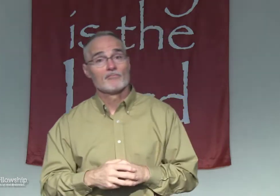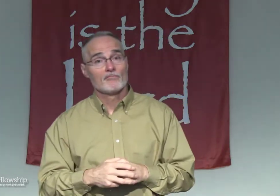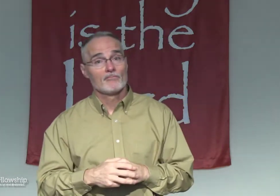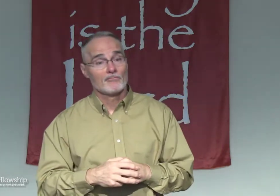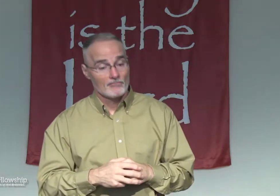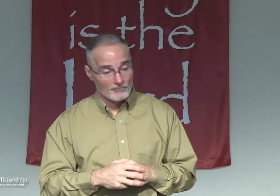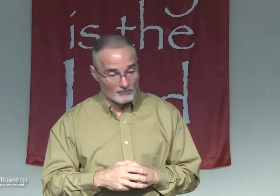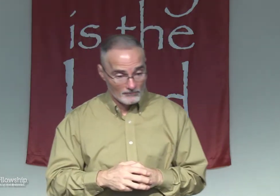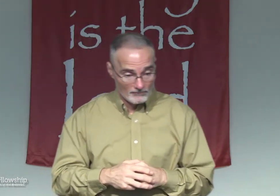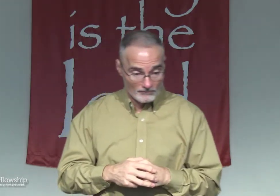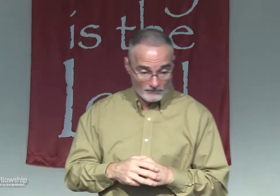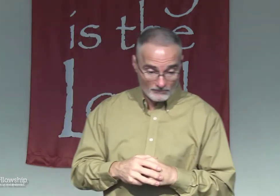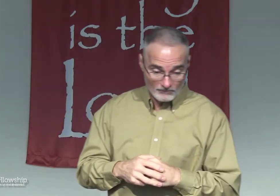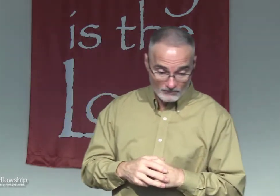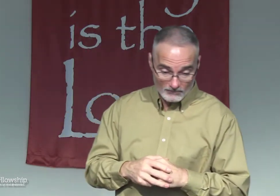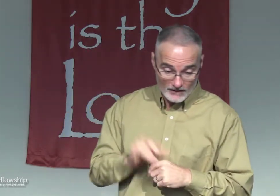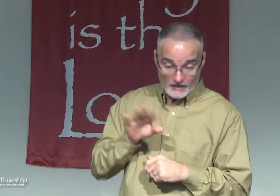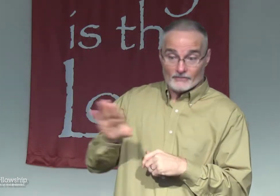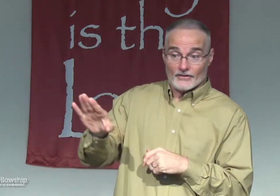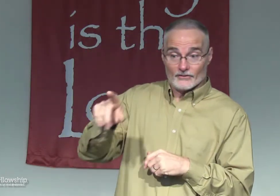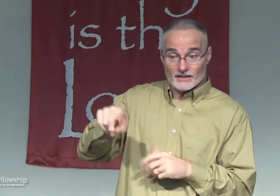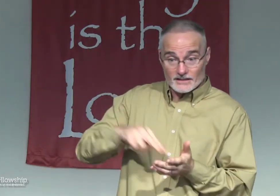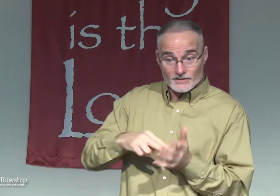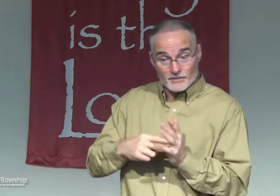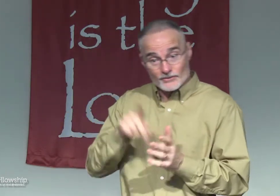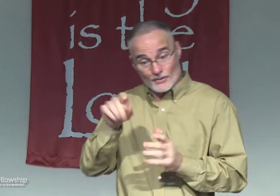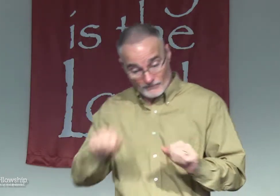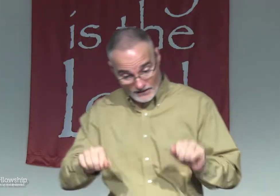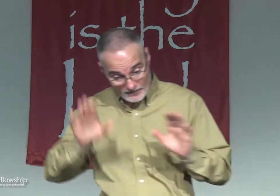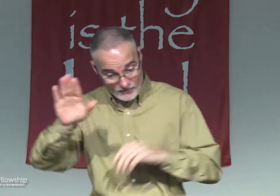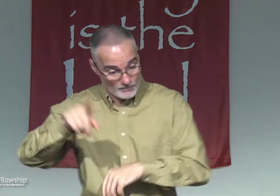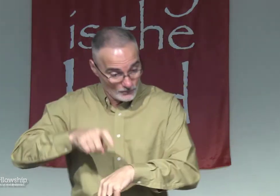enough, show enough kindness. You can't, I can't.